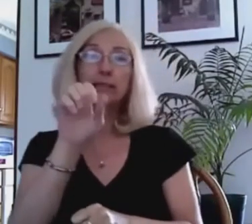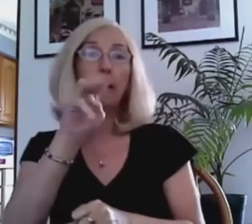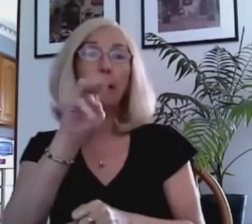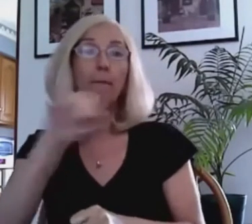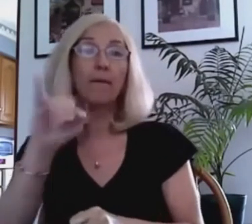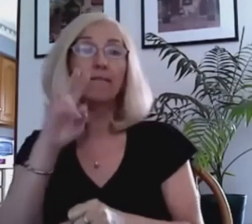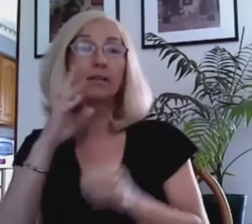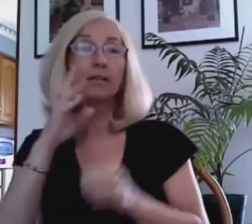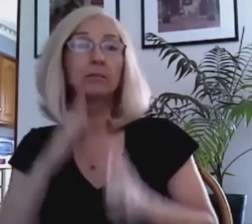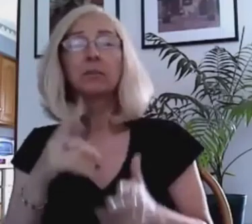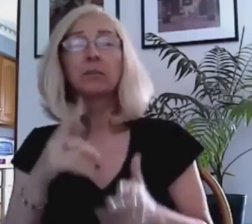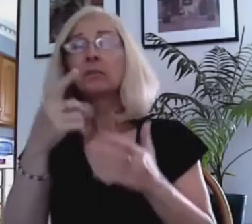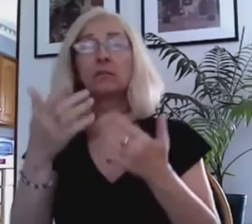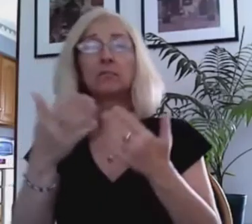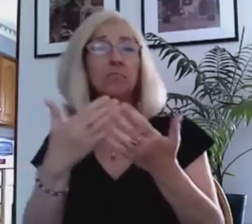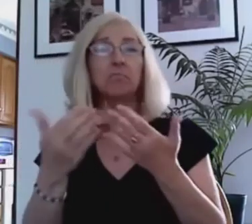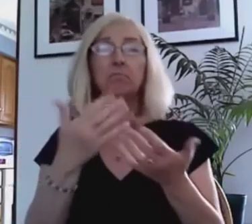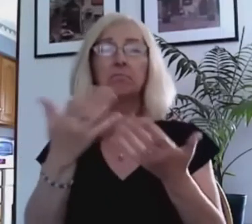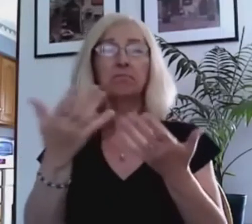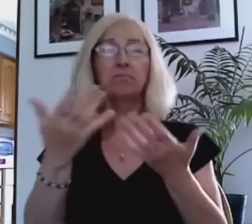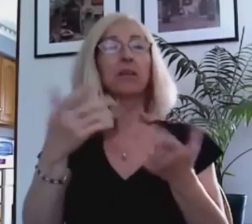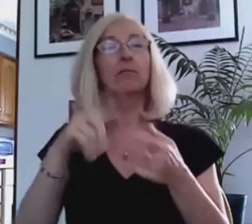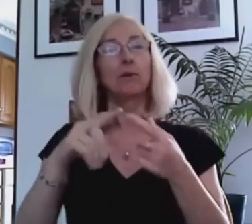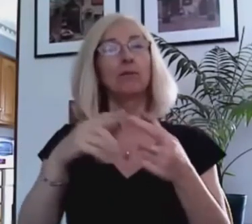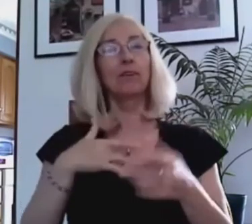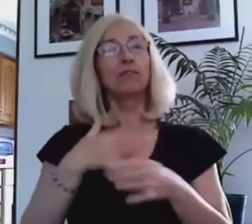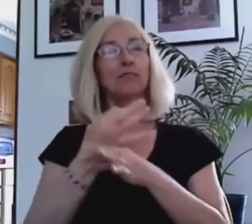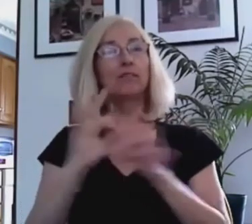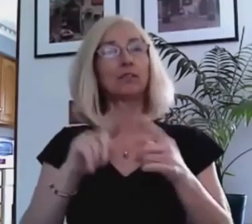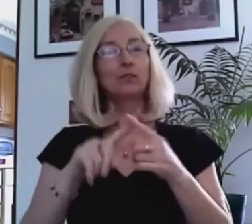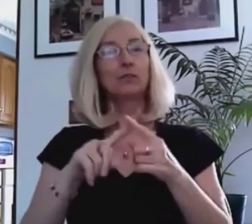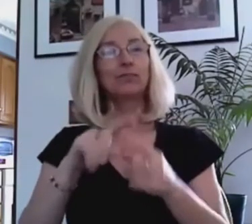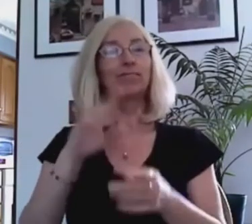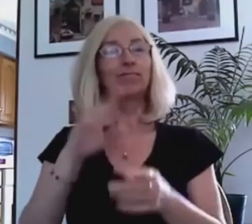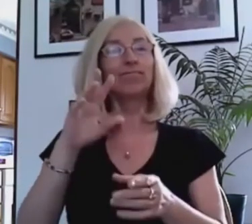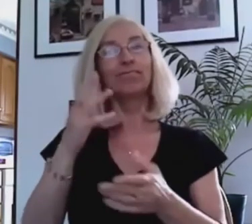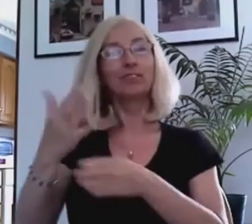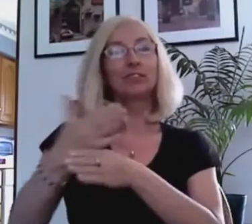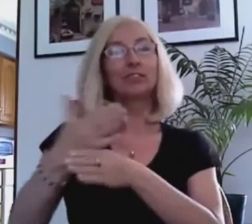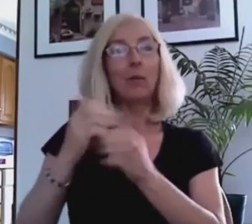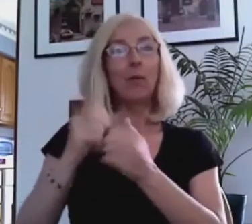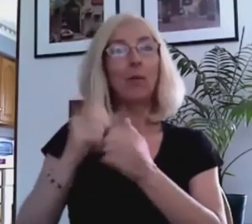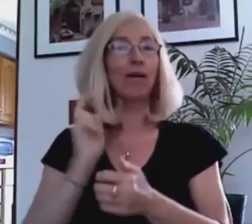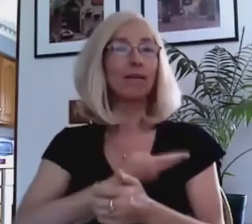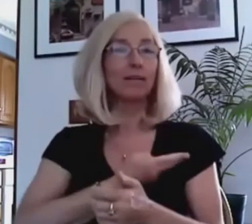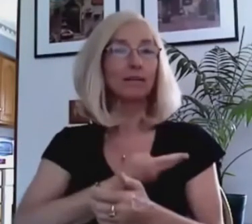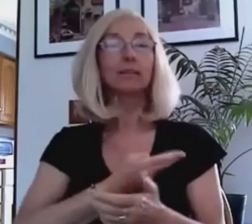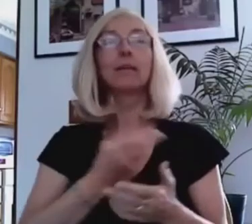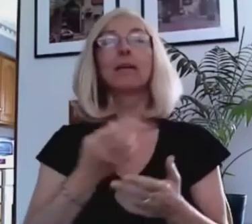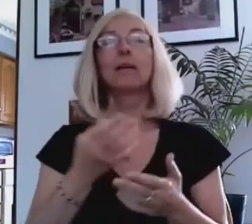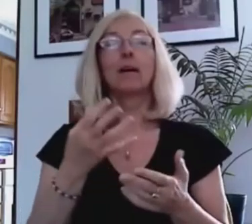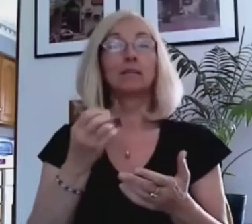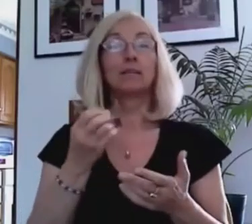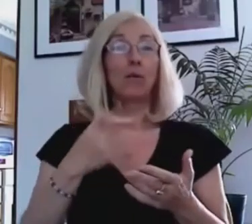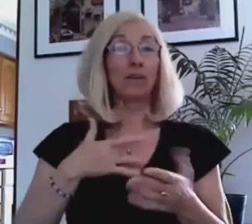that you can post that. And it doesn't necessarily have to be, straight vegan. It can be whatever type